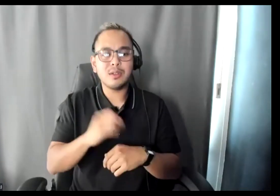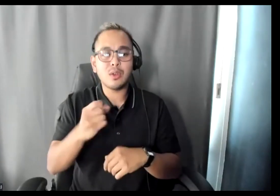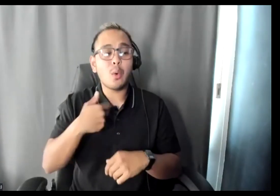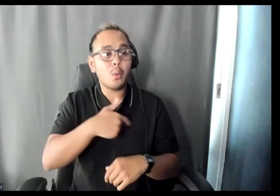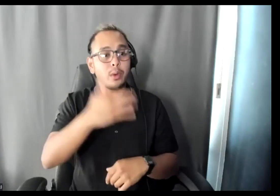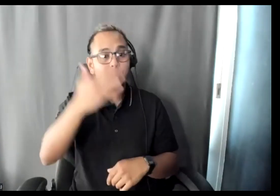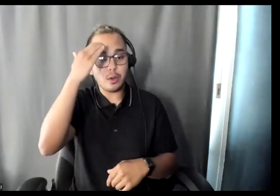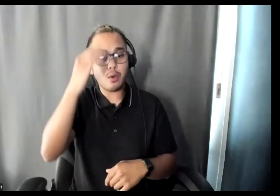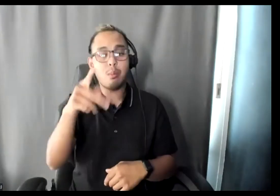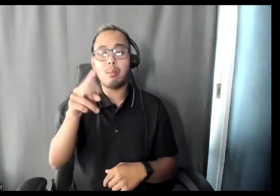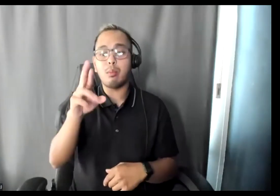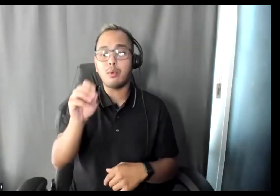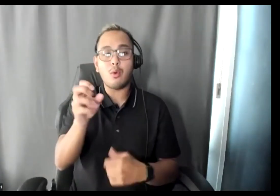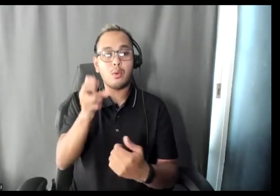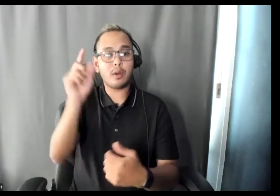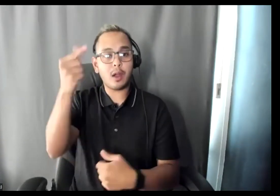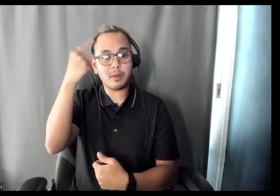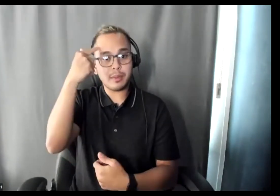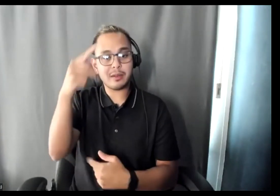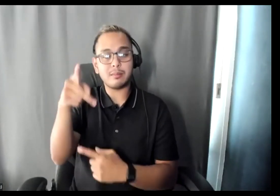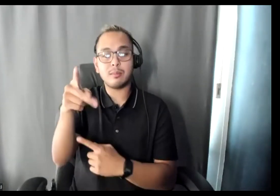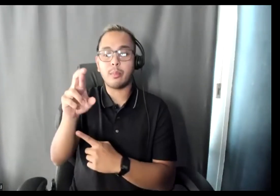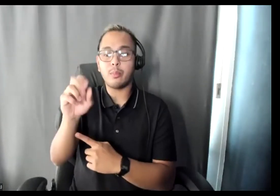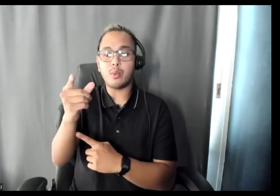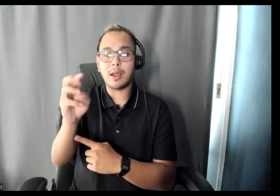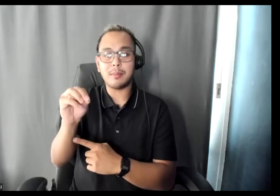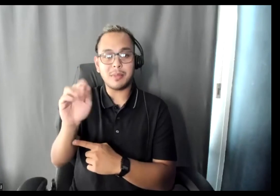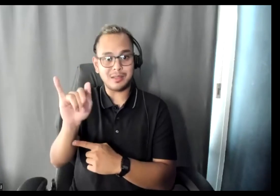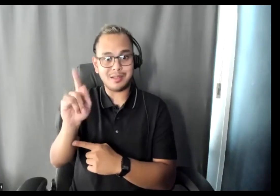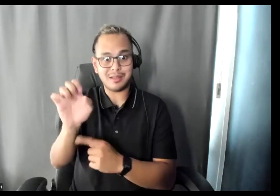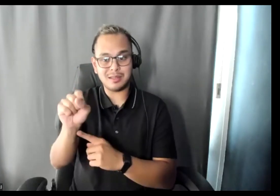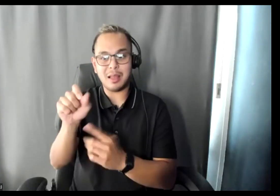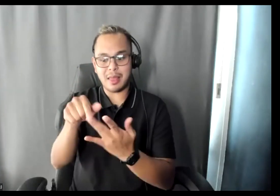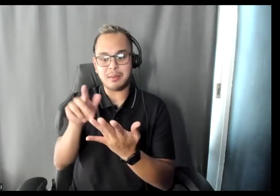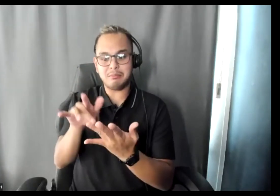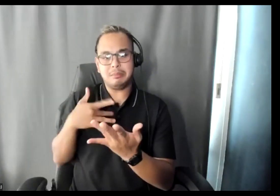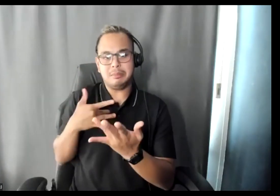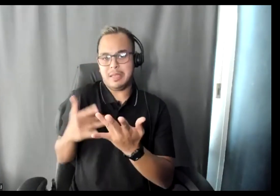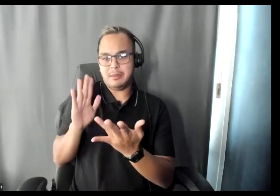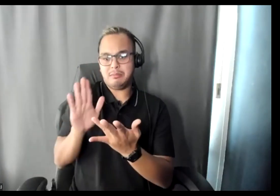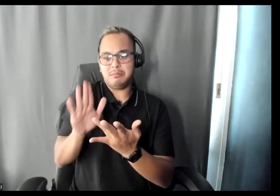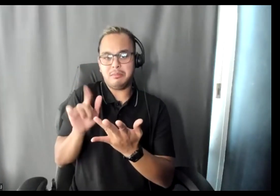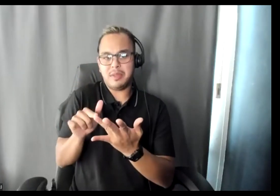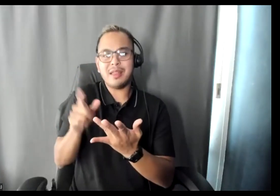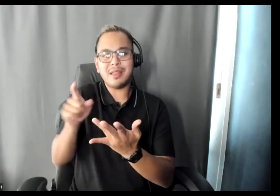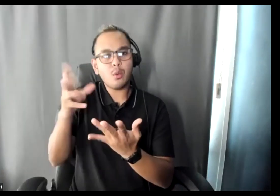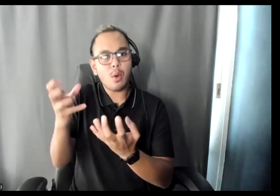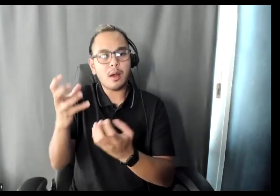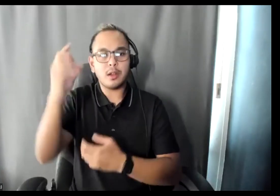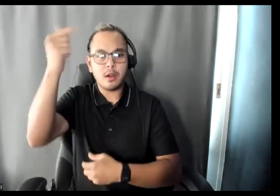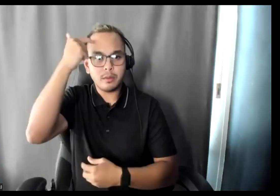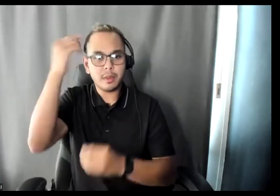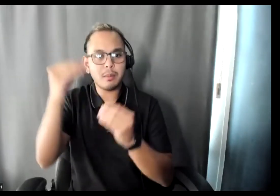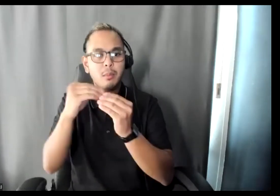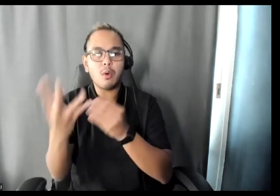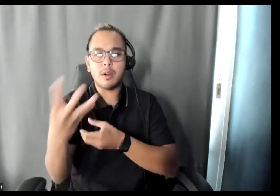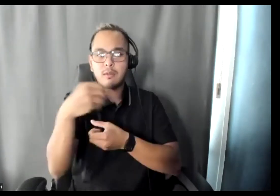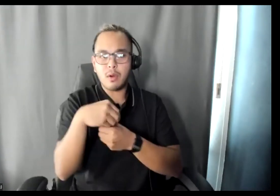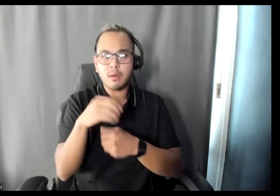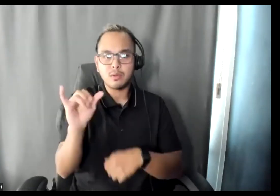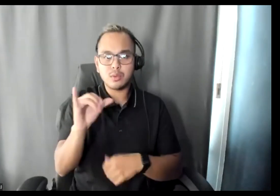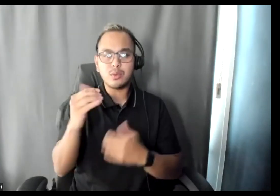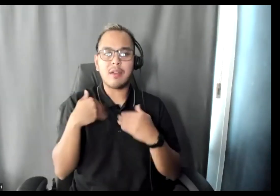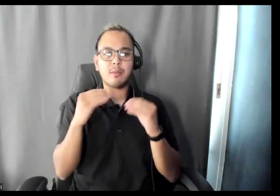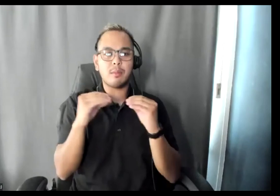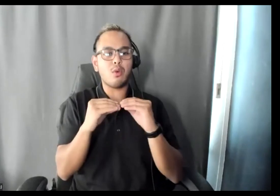very open to and want the government to get involved to help those who need it, to have kind of a level playing field